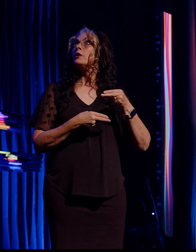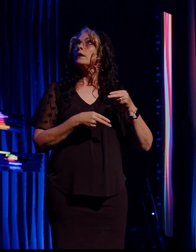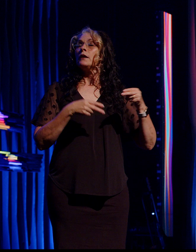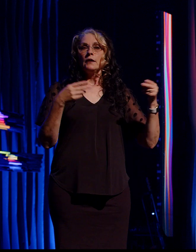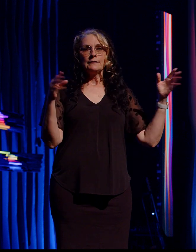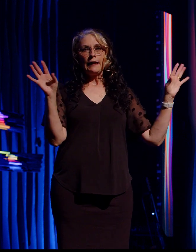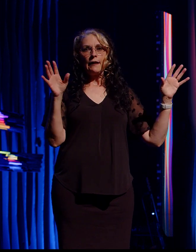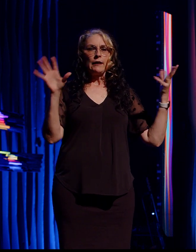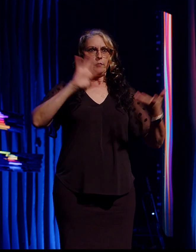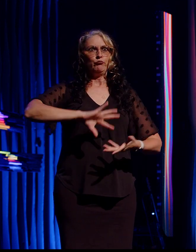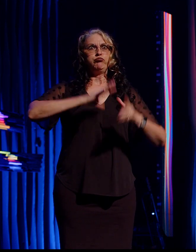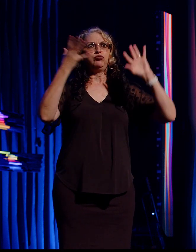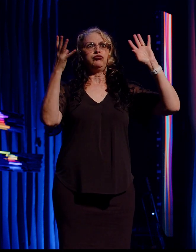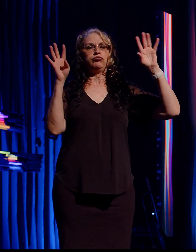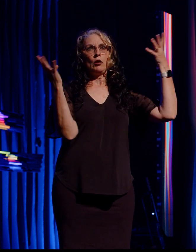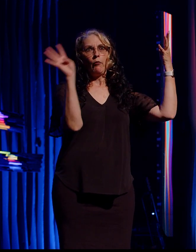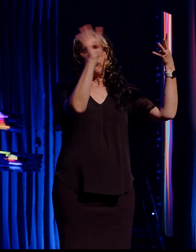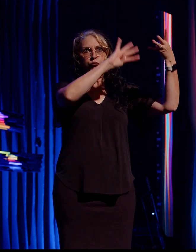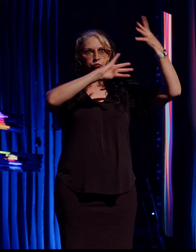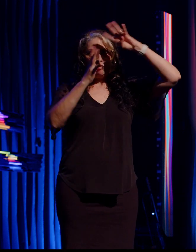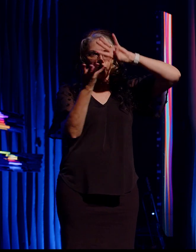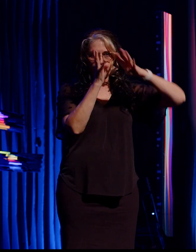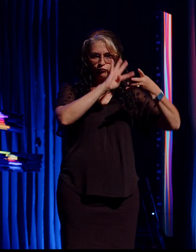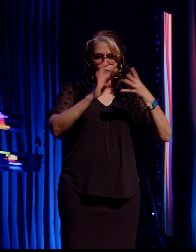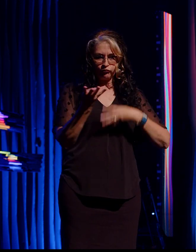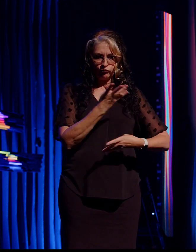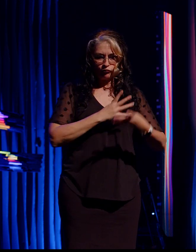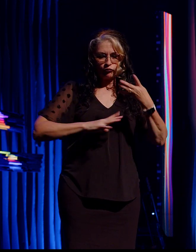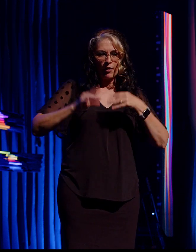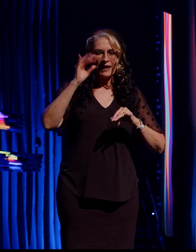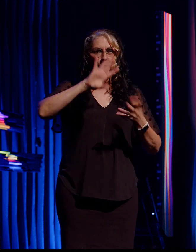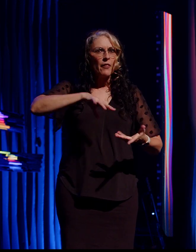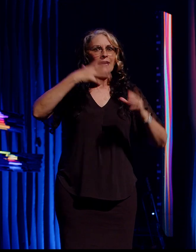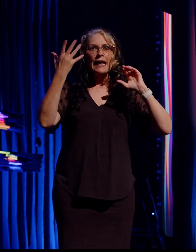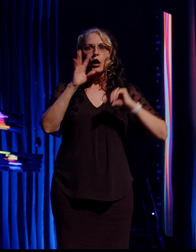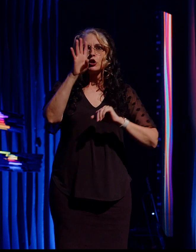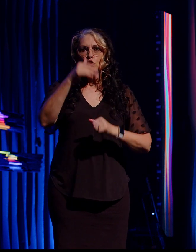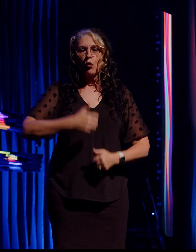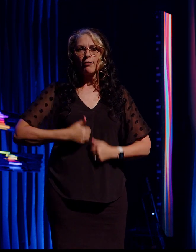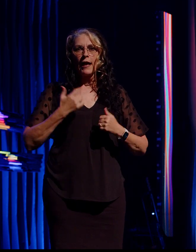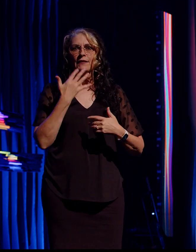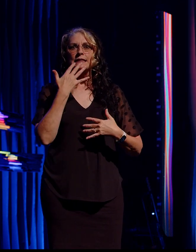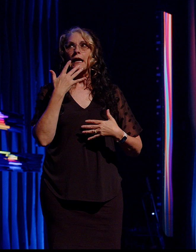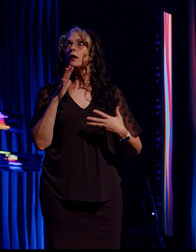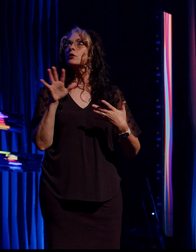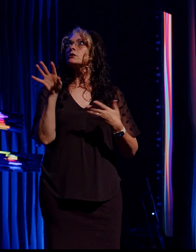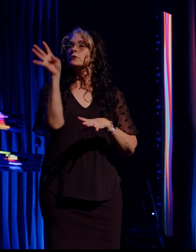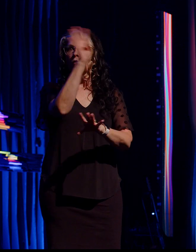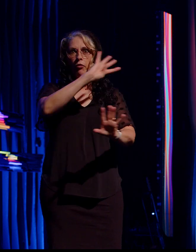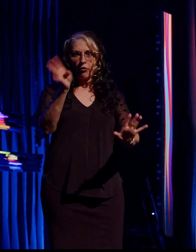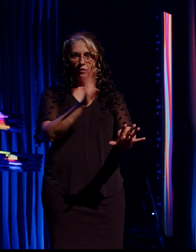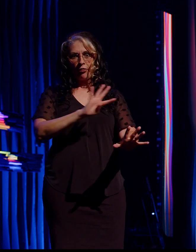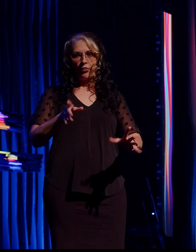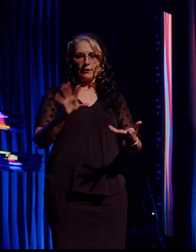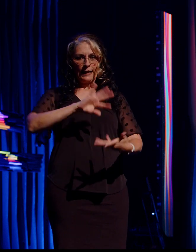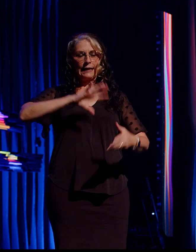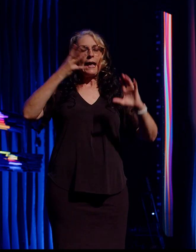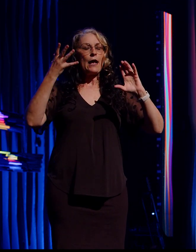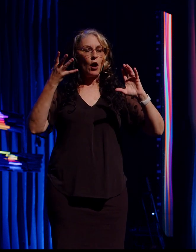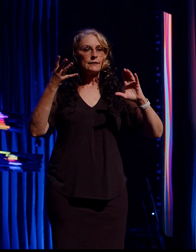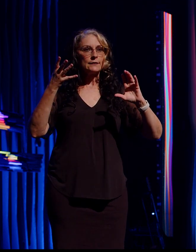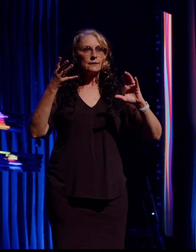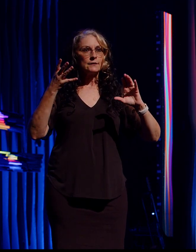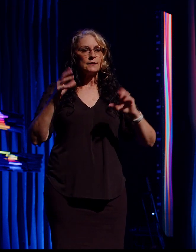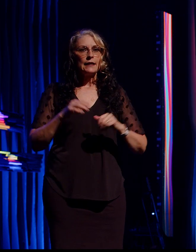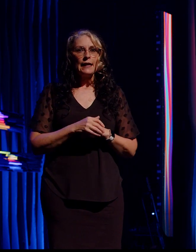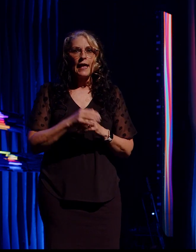point of just like fearing God? Think about the chaos in your life. Like the things are just like, this is just, I can't believe this is happening to me. I would tell you